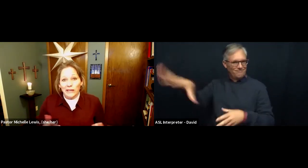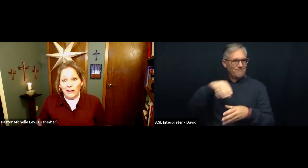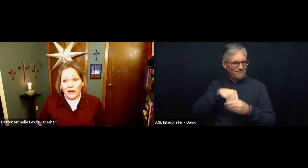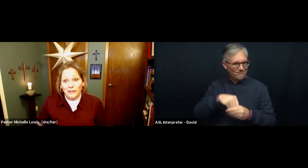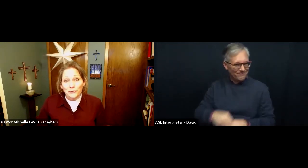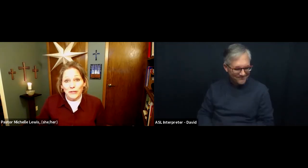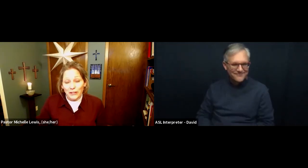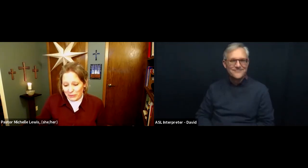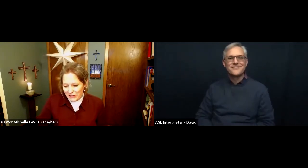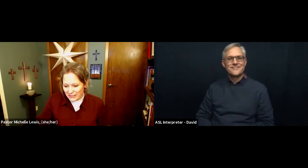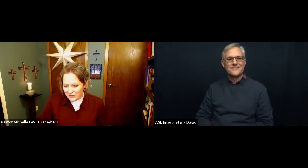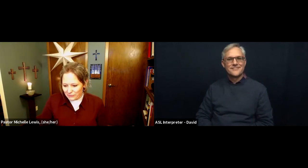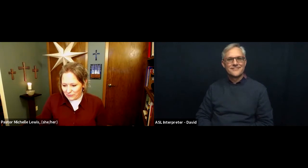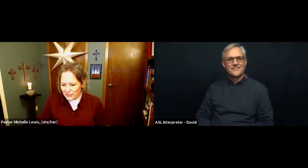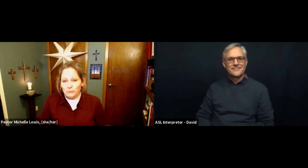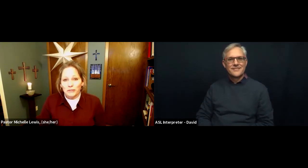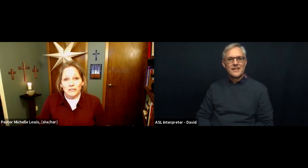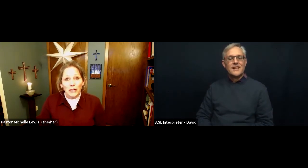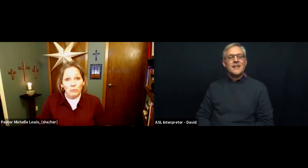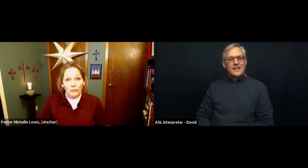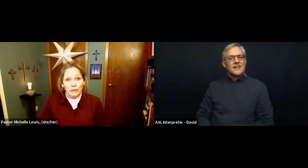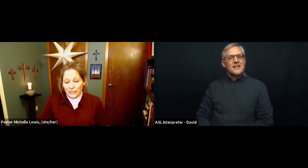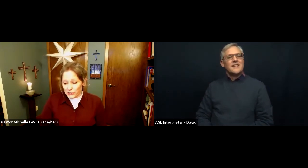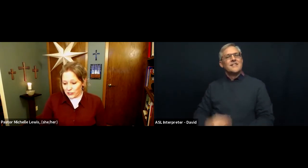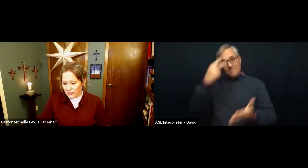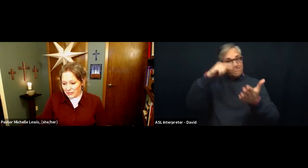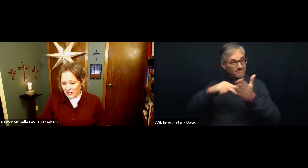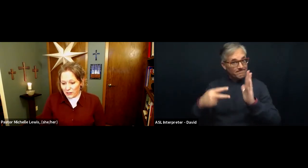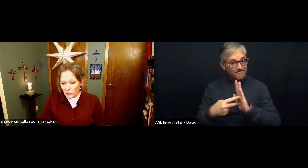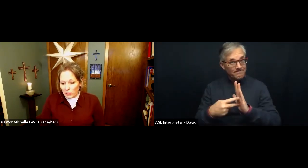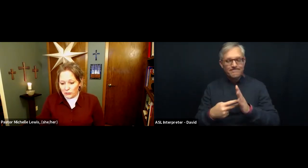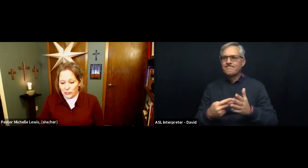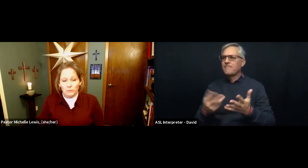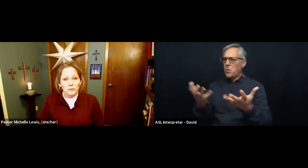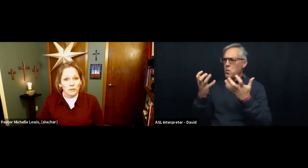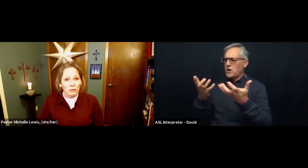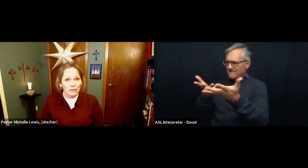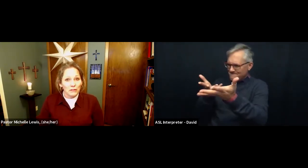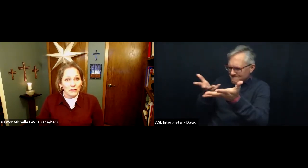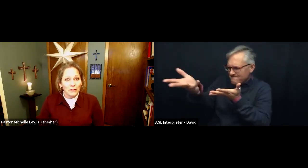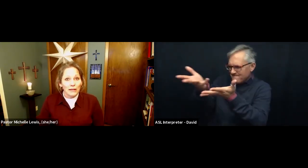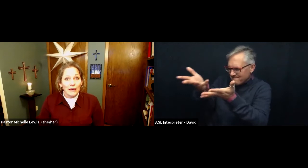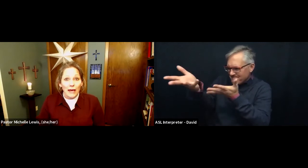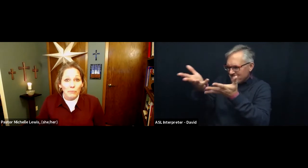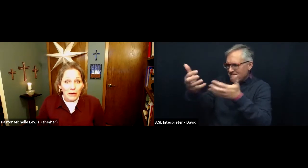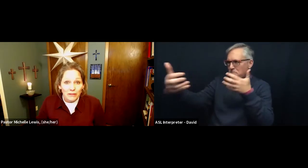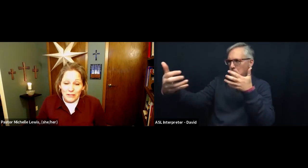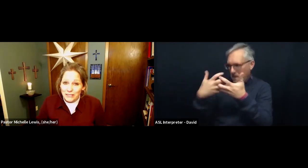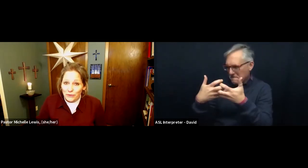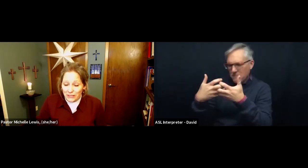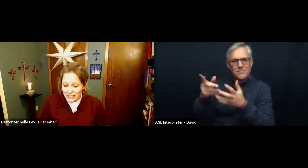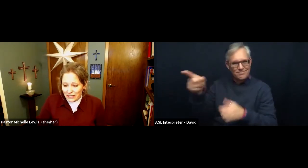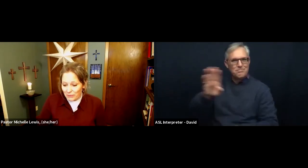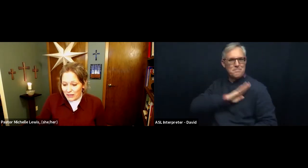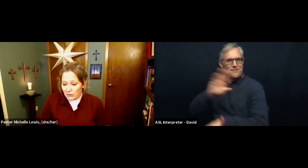We are doing our best to build up our relationships and our partnerships with Bethel, and Bethel